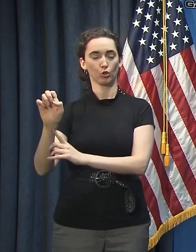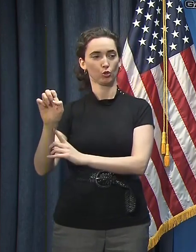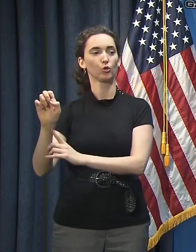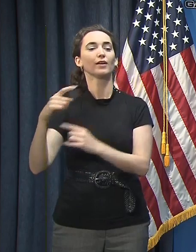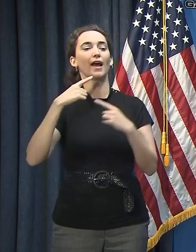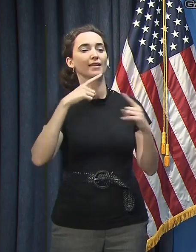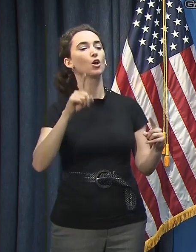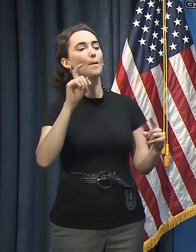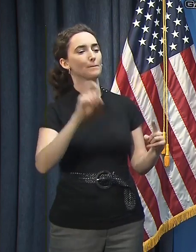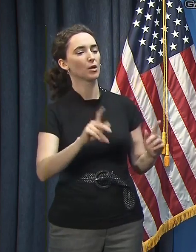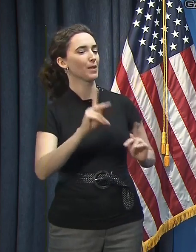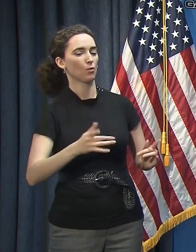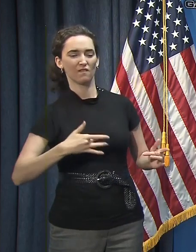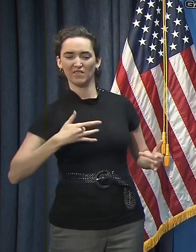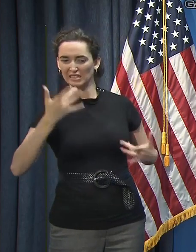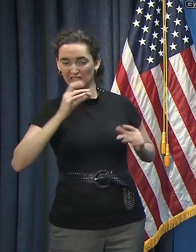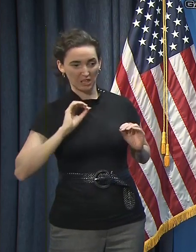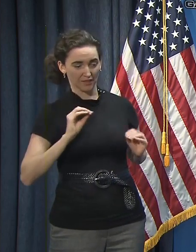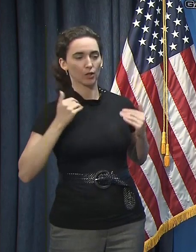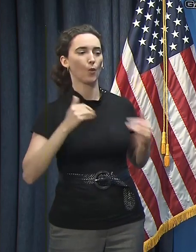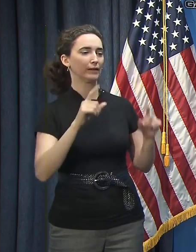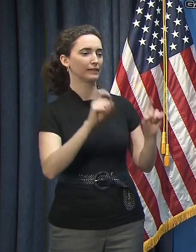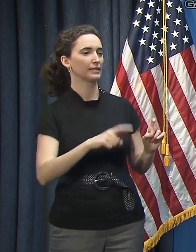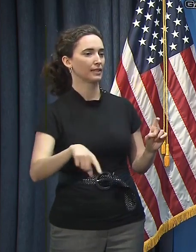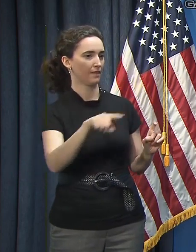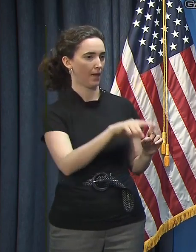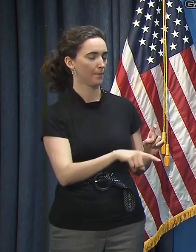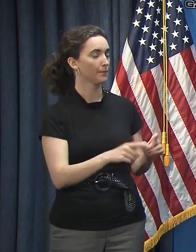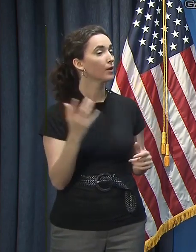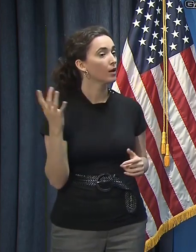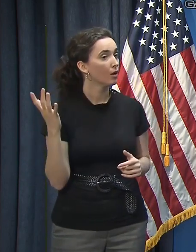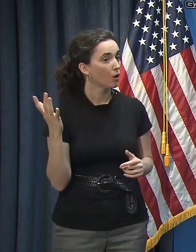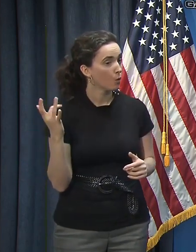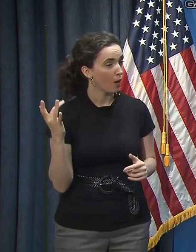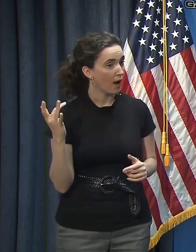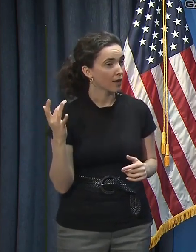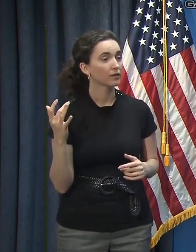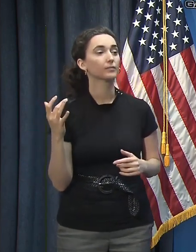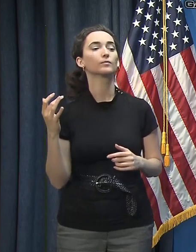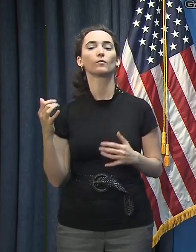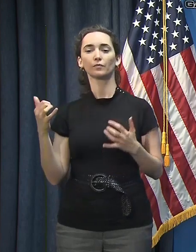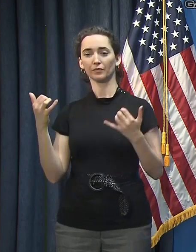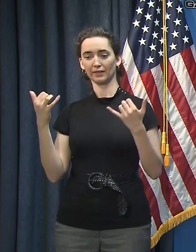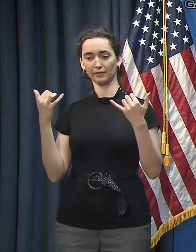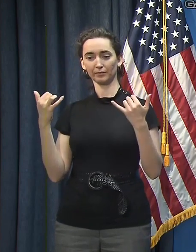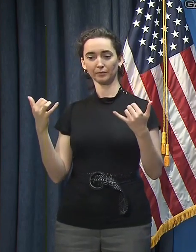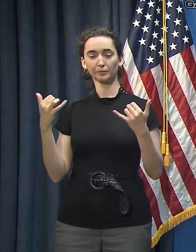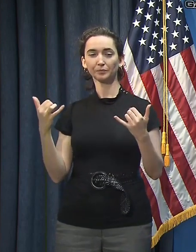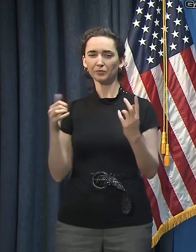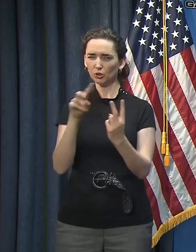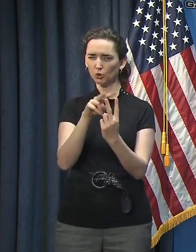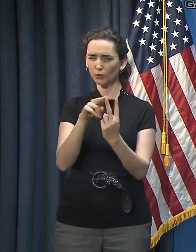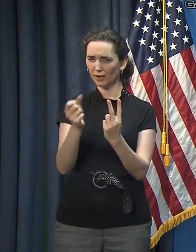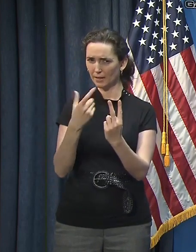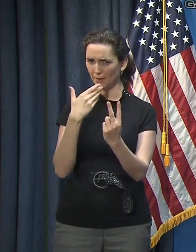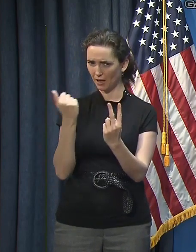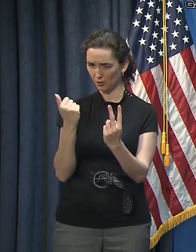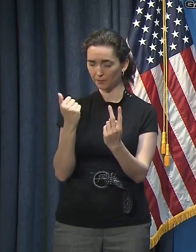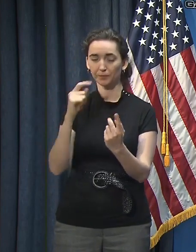test asymptomatic people. And the reason is we have a better understanding on a couple of things. One